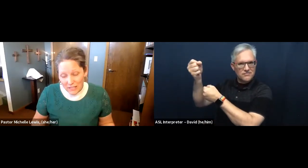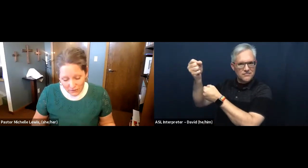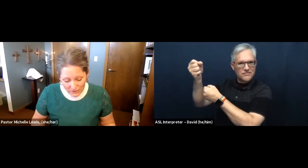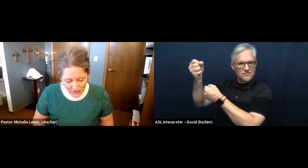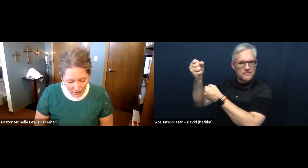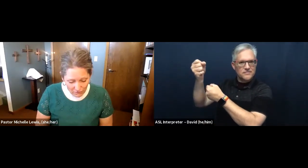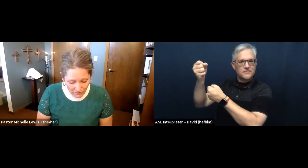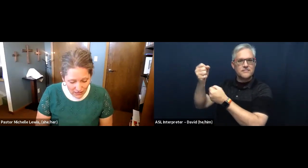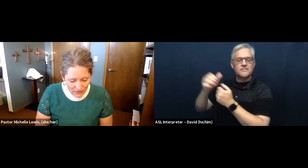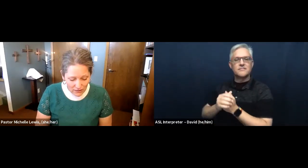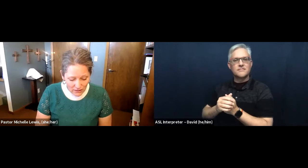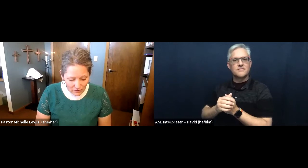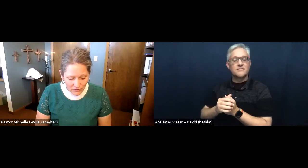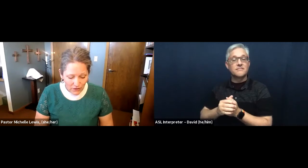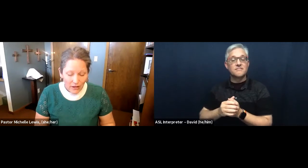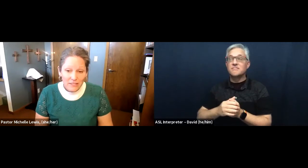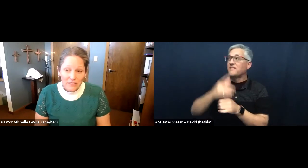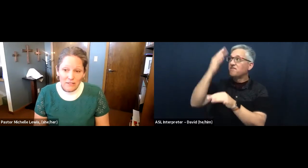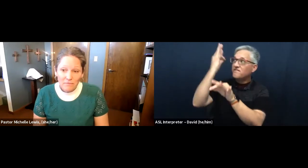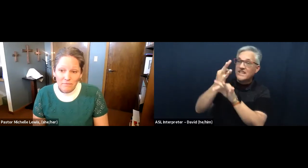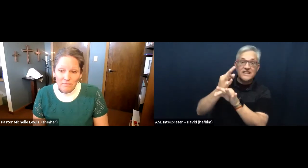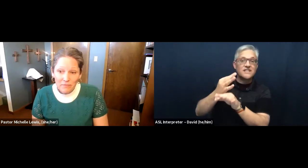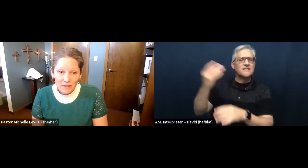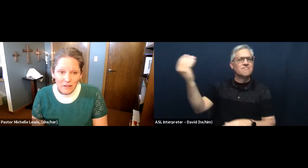those gifts that our faith can give to us.